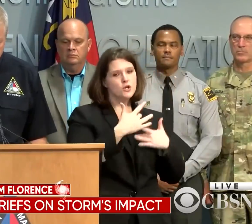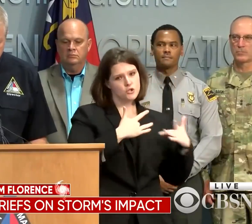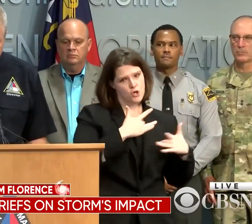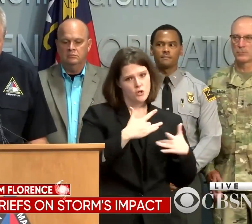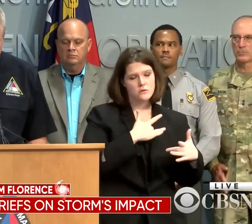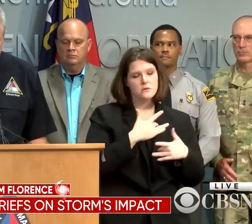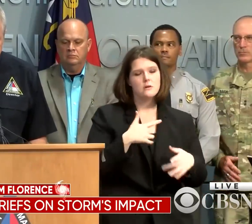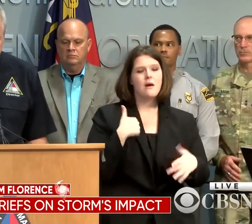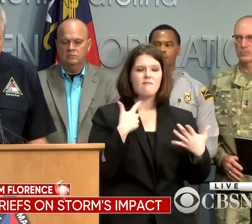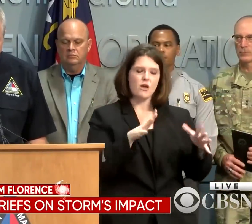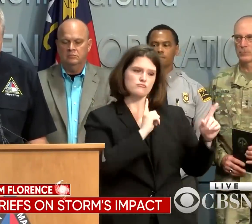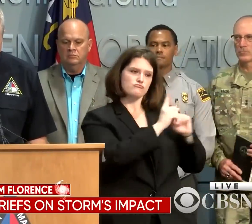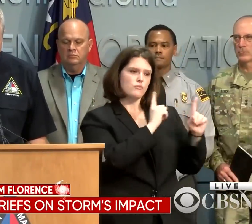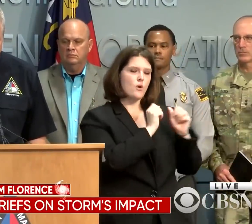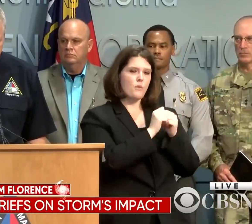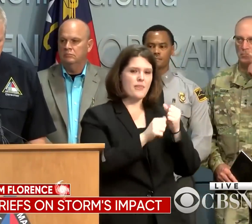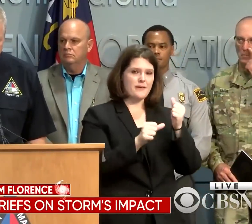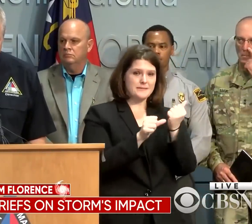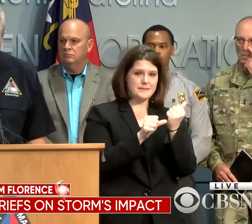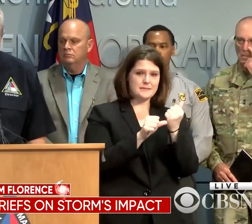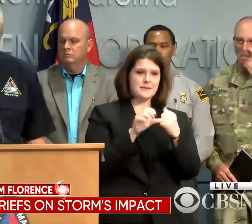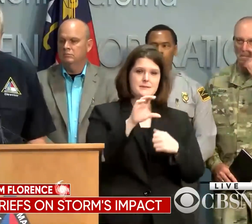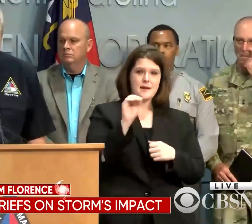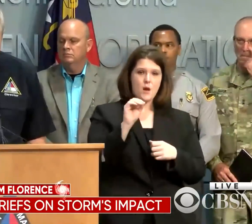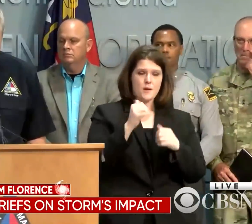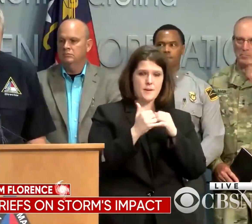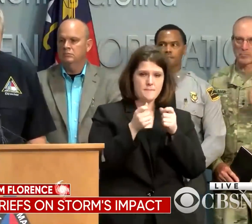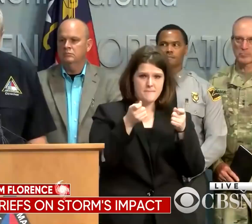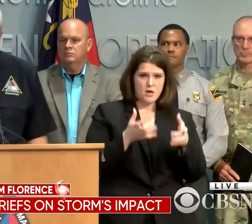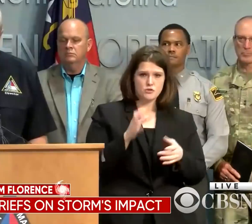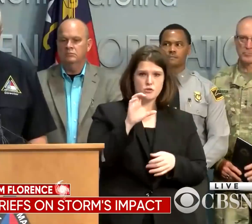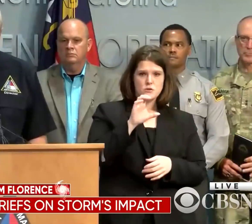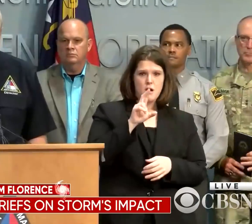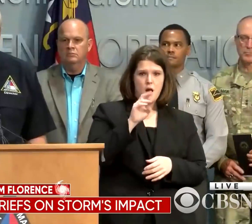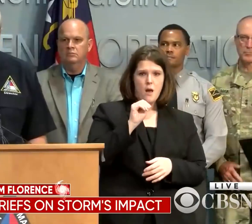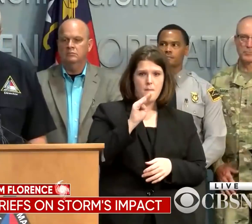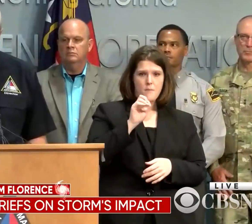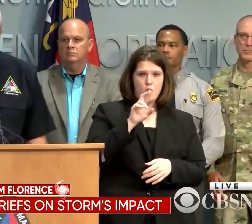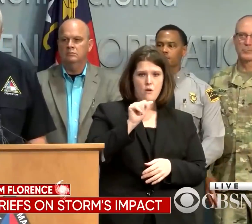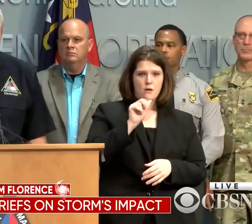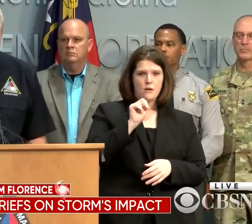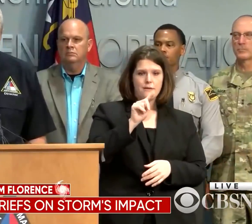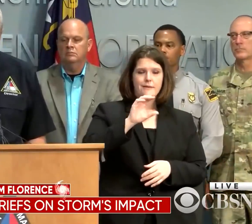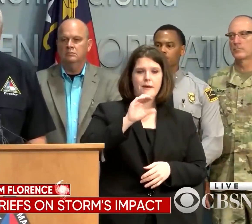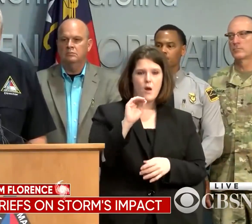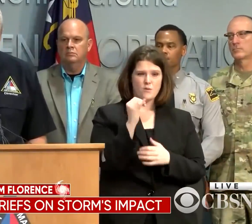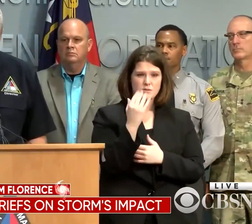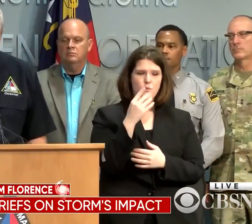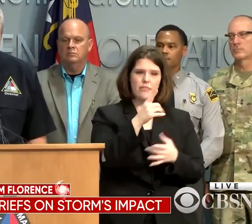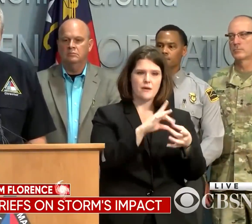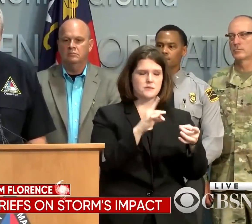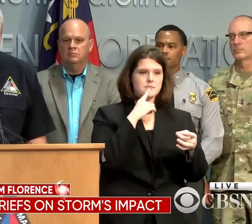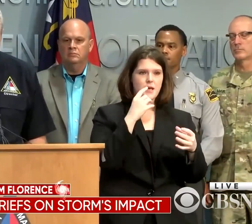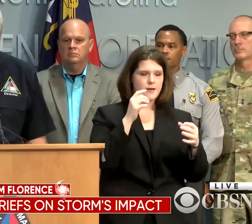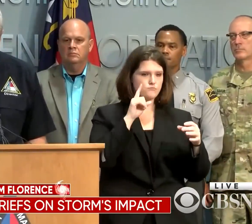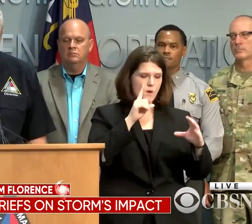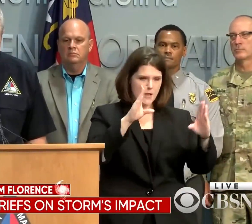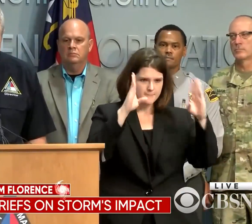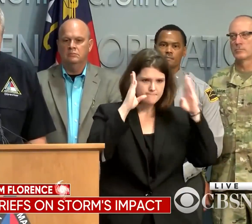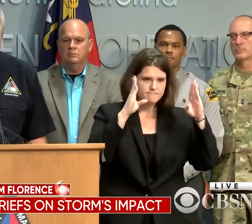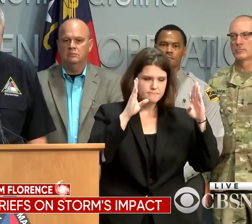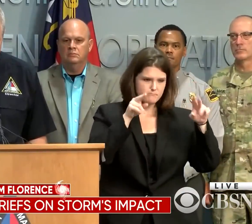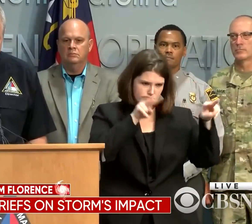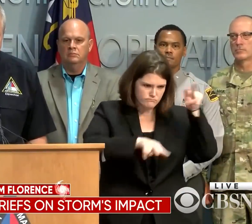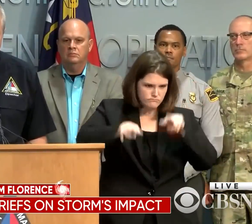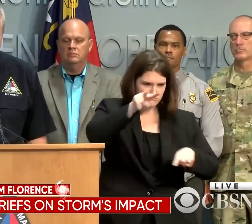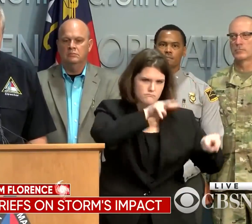in communication with the assistant county manager from Cumberland County this morning, and he's telling me that they're eyes wide open and they're doing